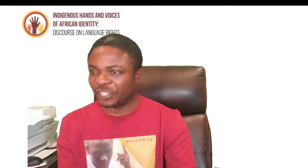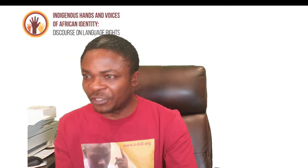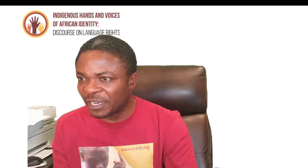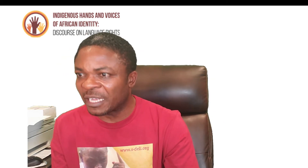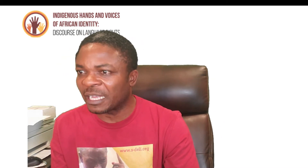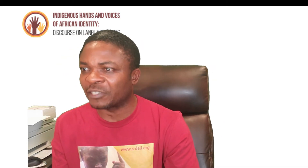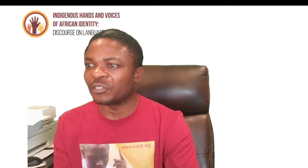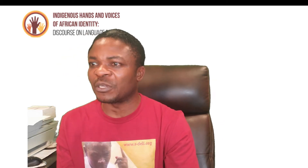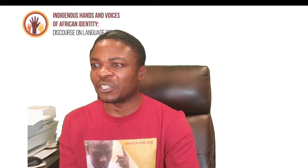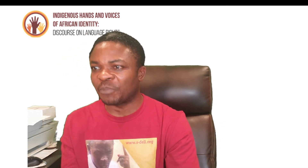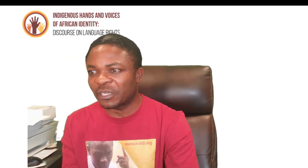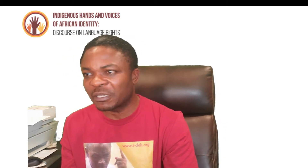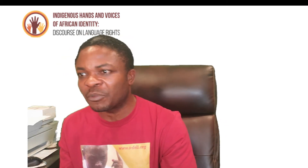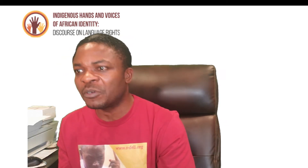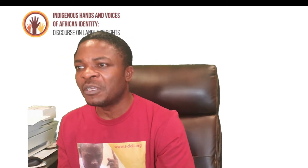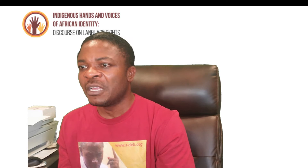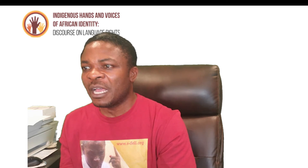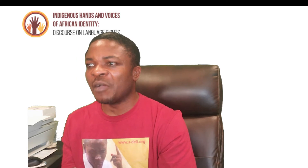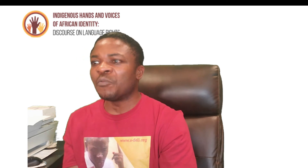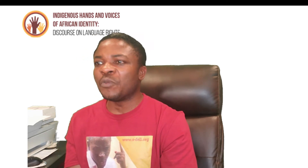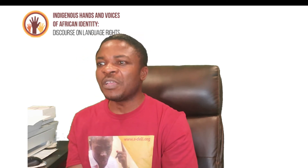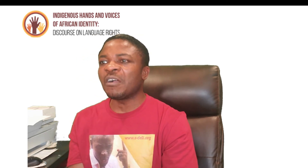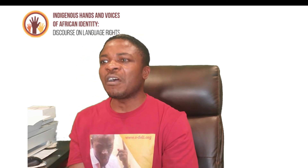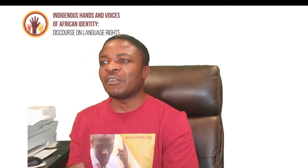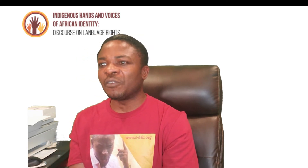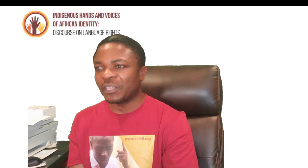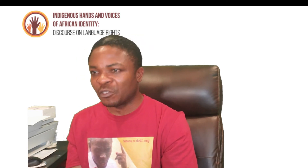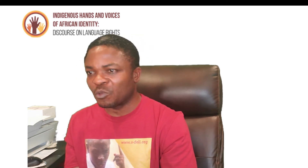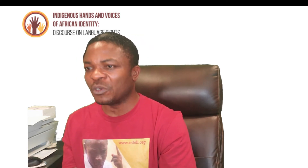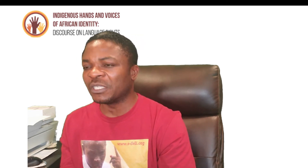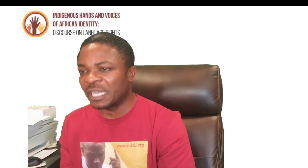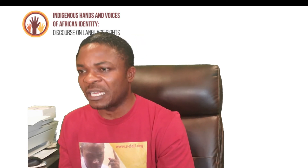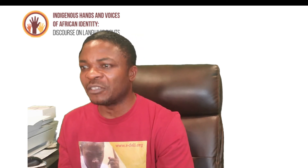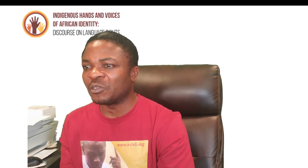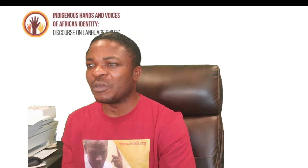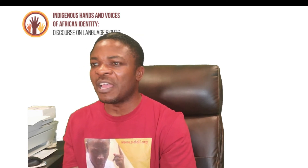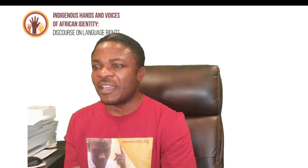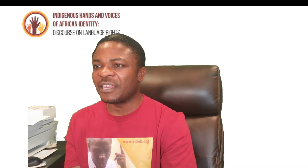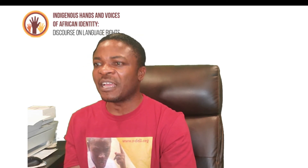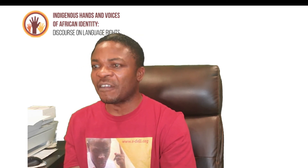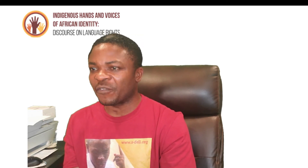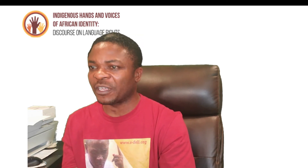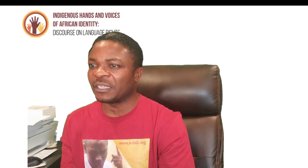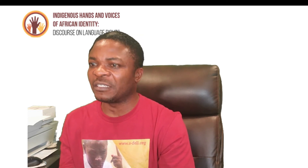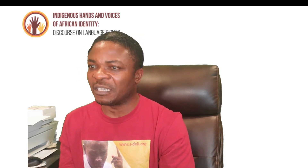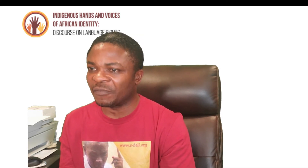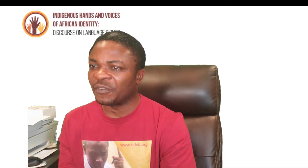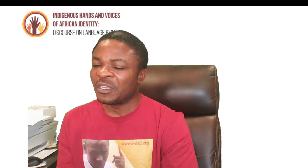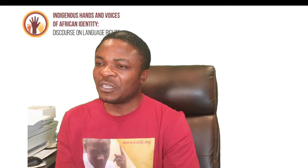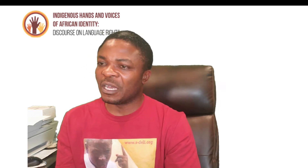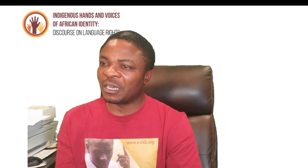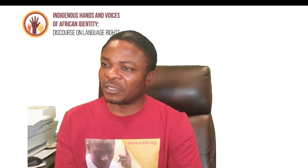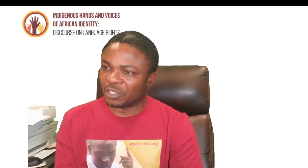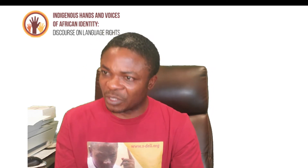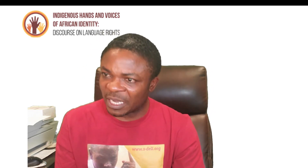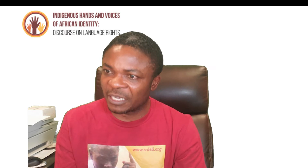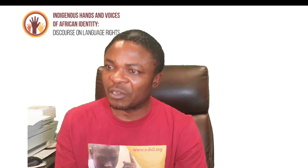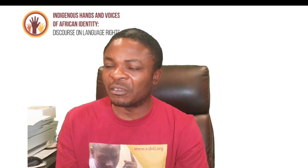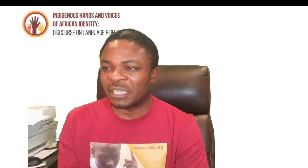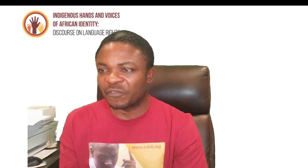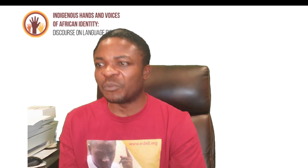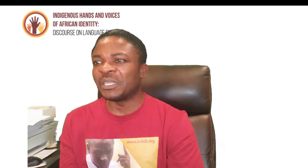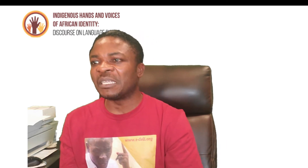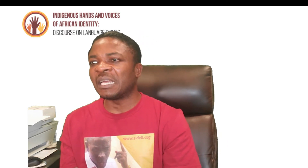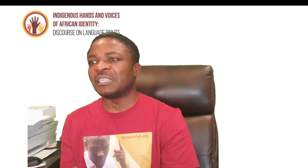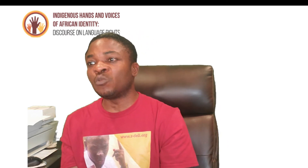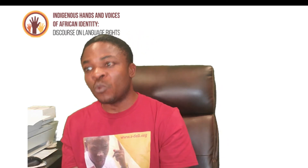into Algeria as soon as possible. And we are looking towards getting into any African deaf society